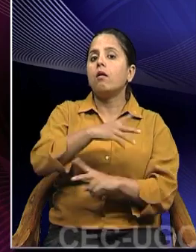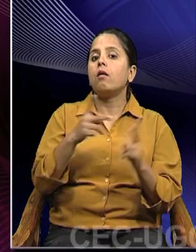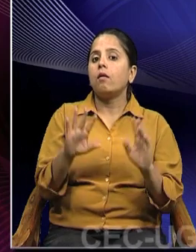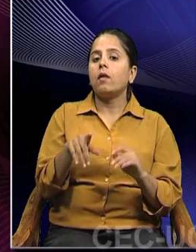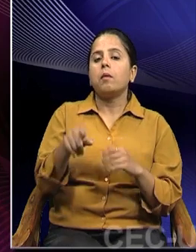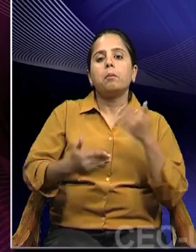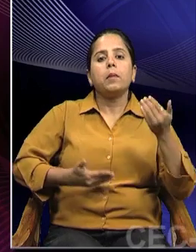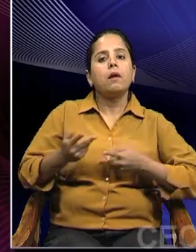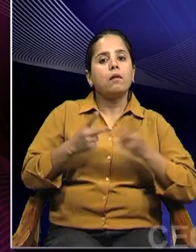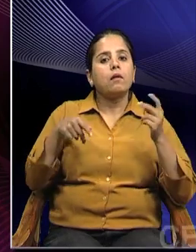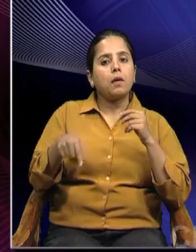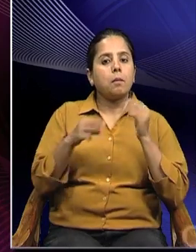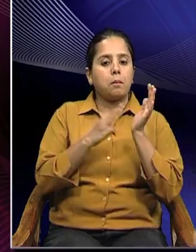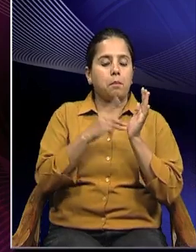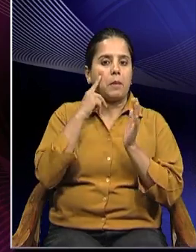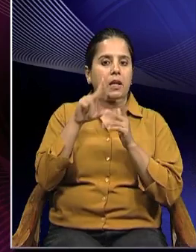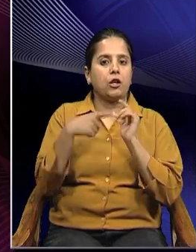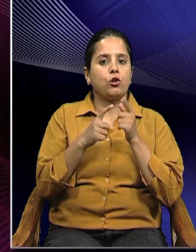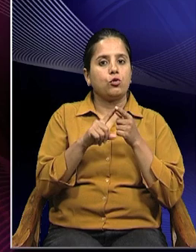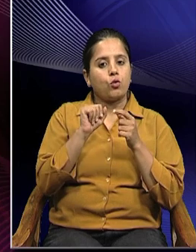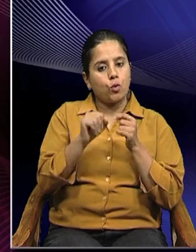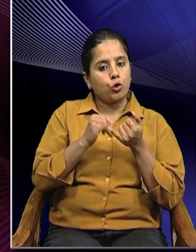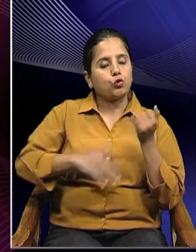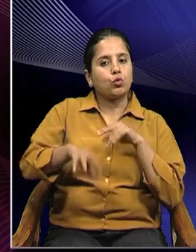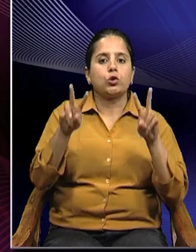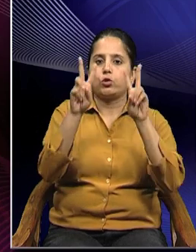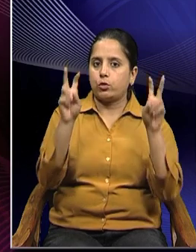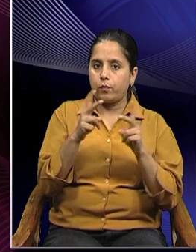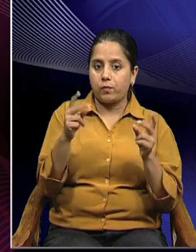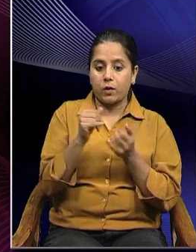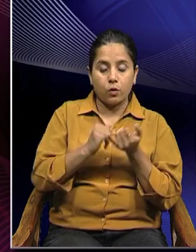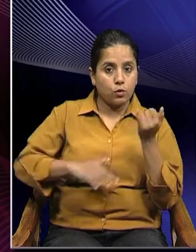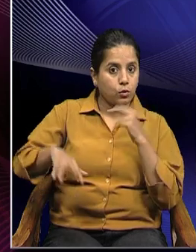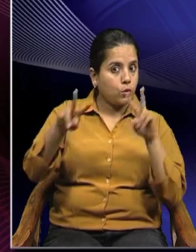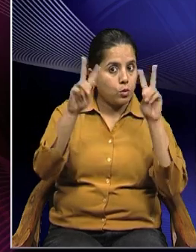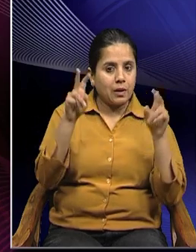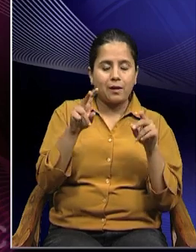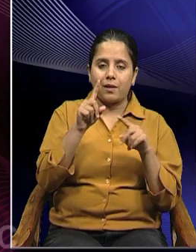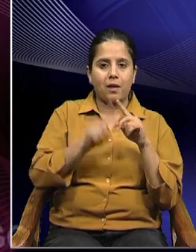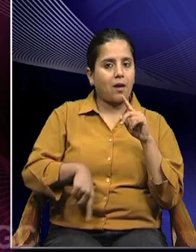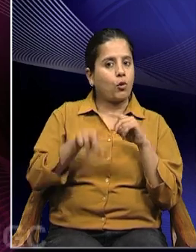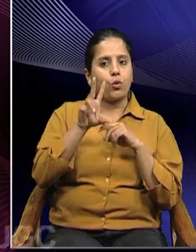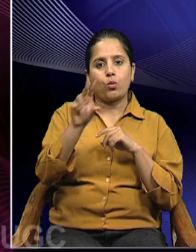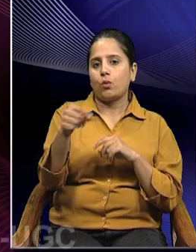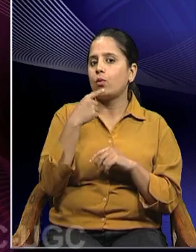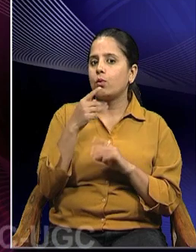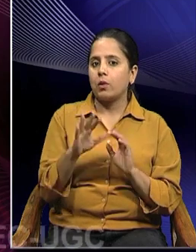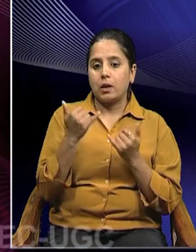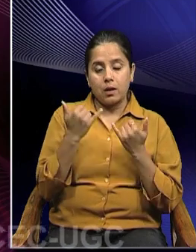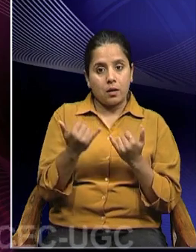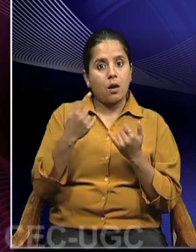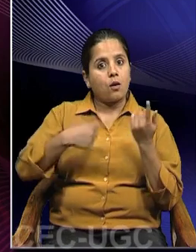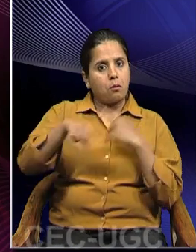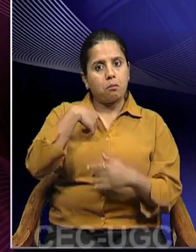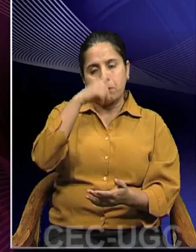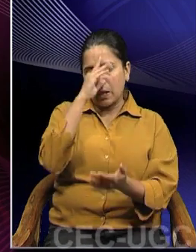are behaving like a miniature of that social context. So, social context cannot be denied. We nowadays we